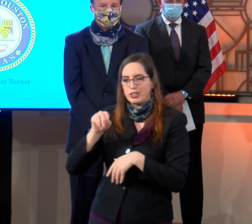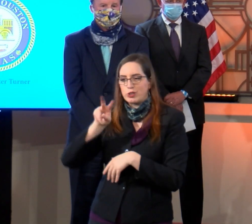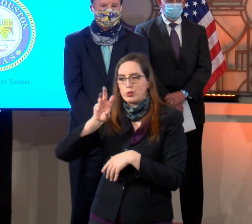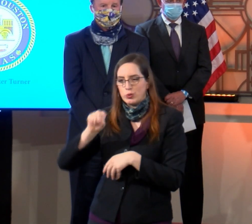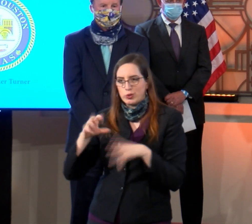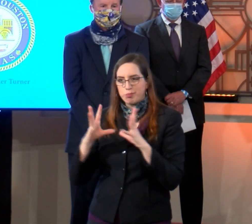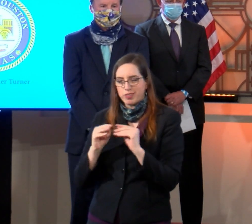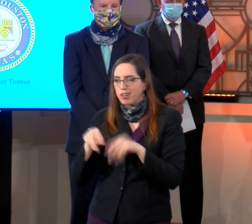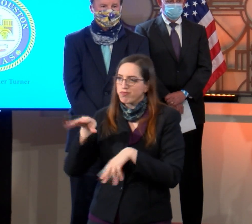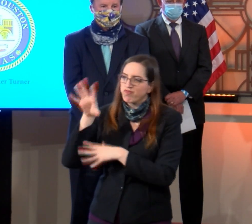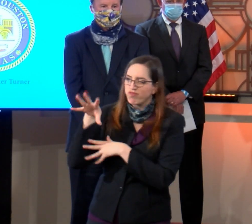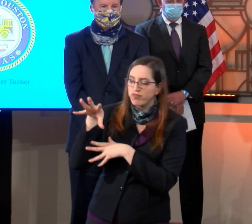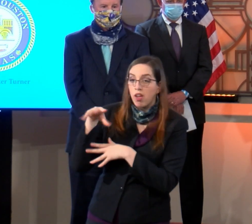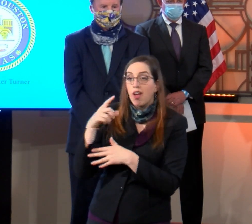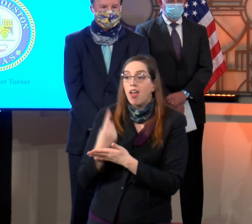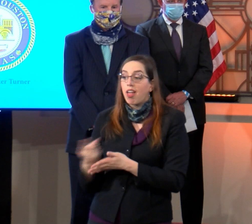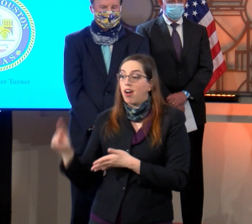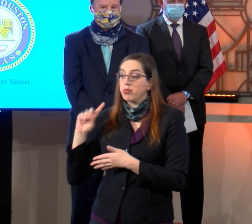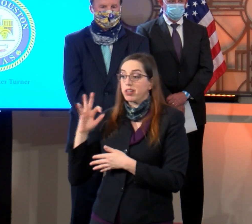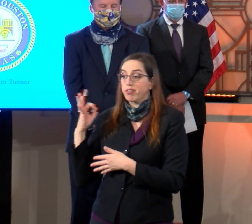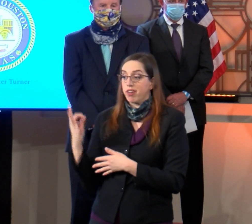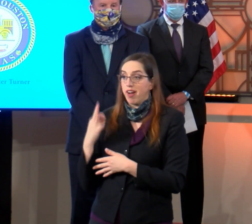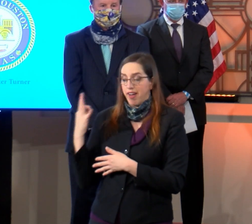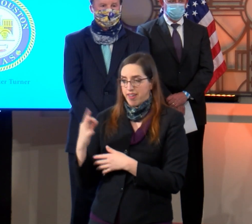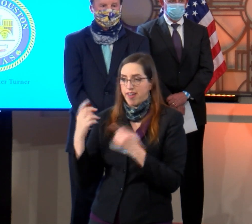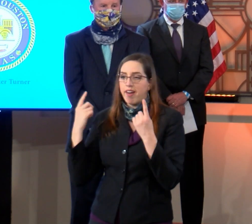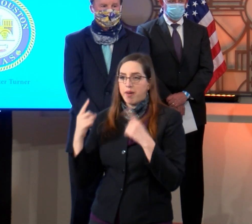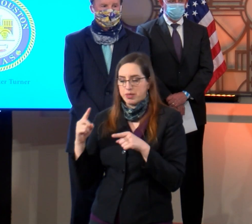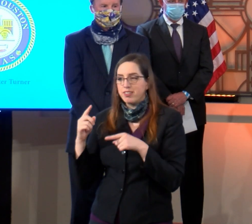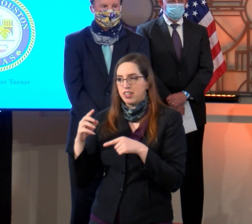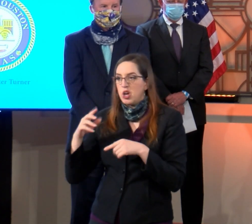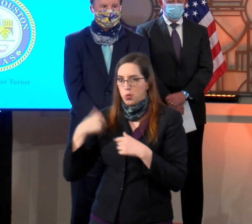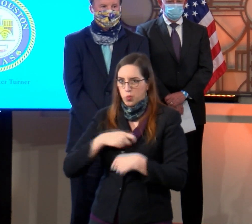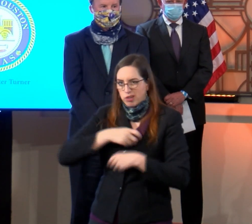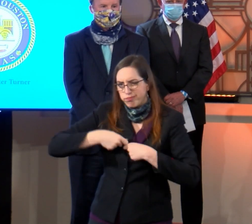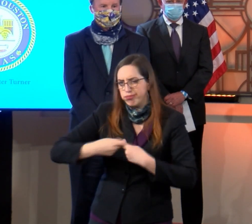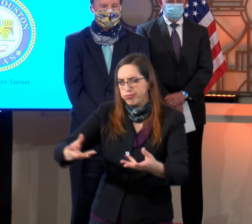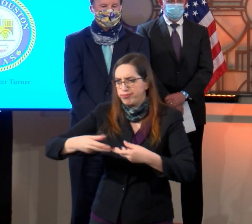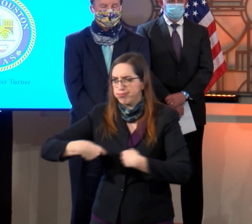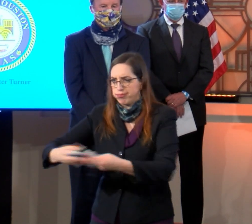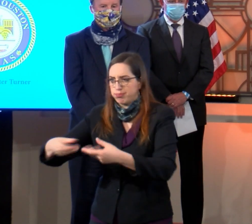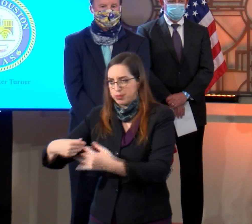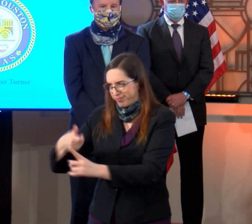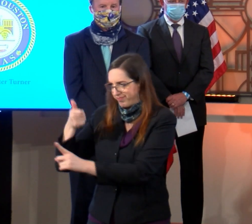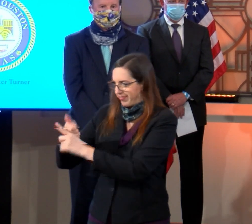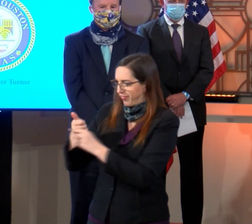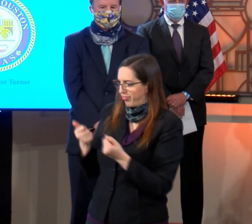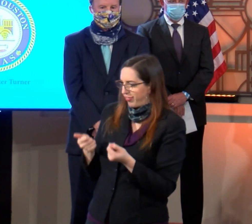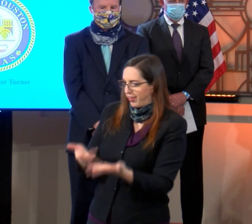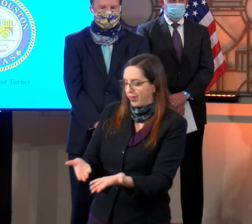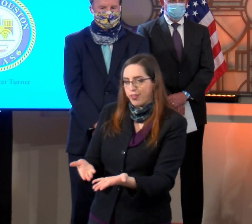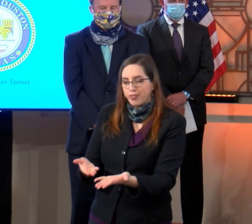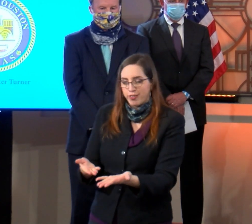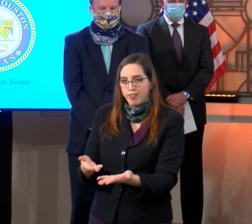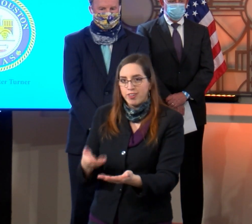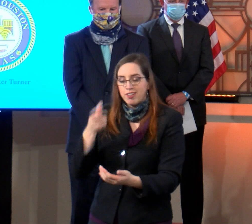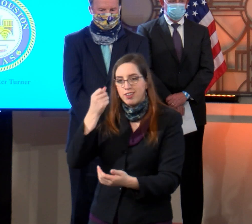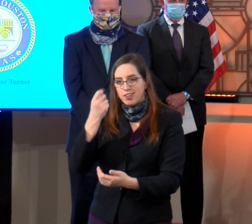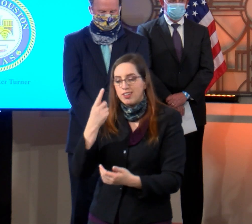last Friday, he was also out at our mass distribution. Before he covered the